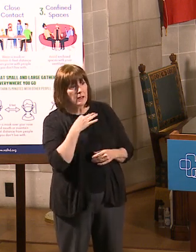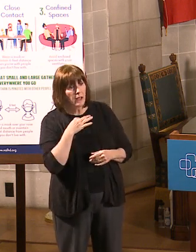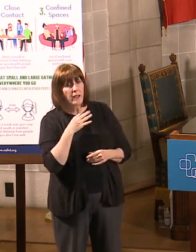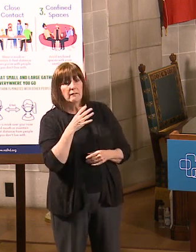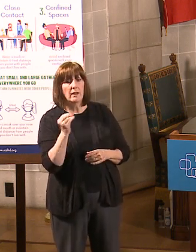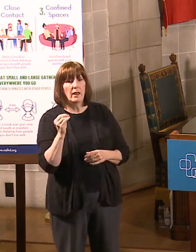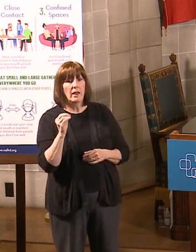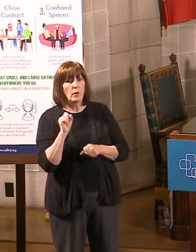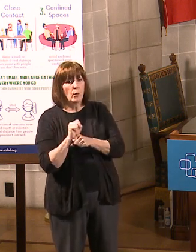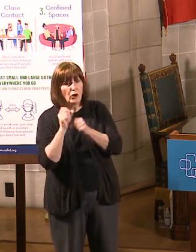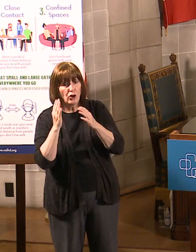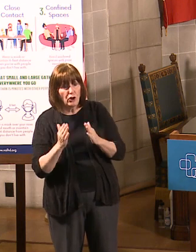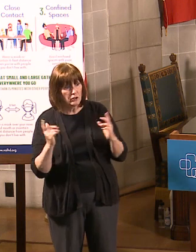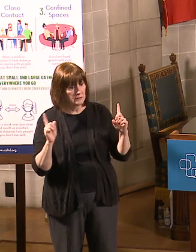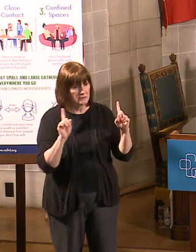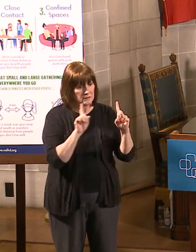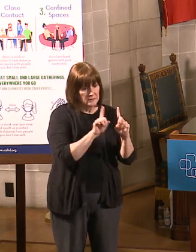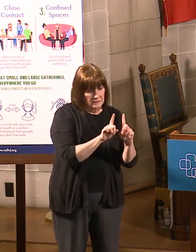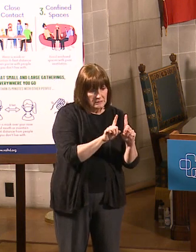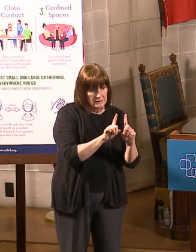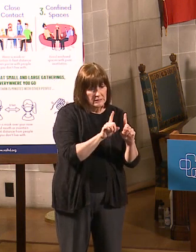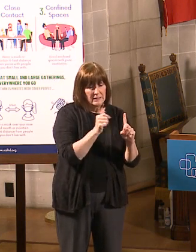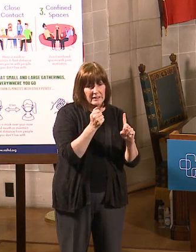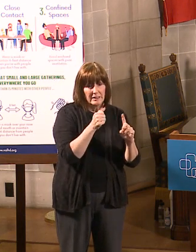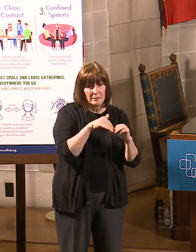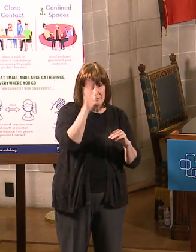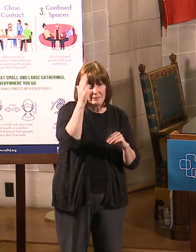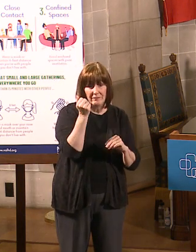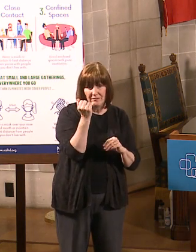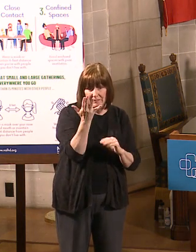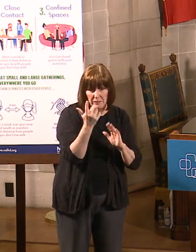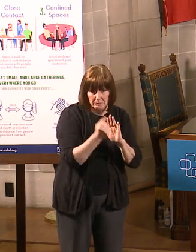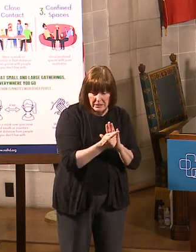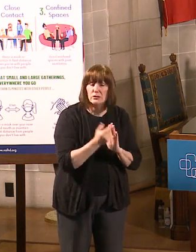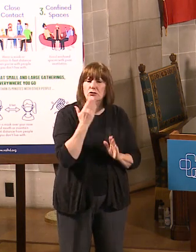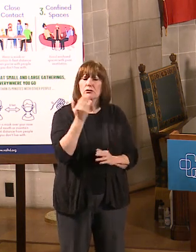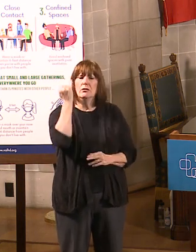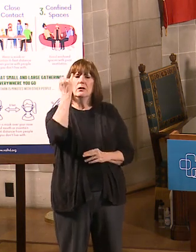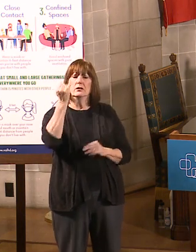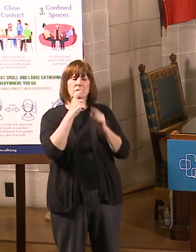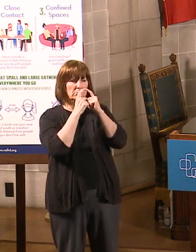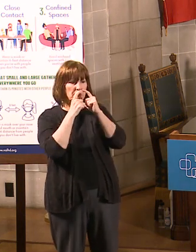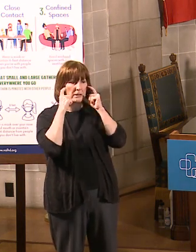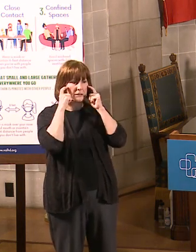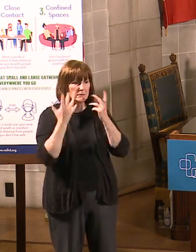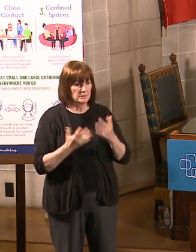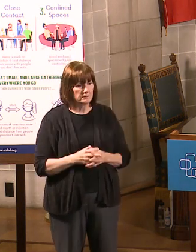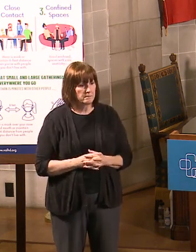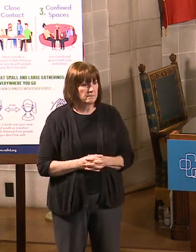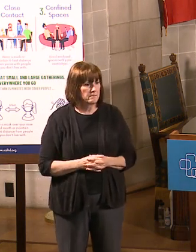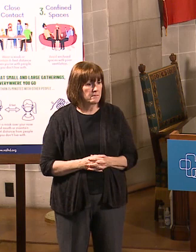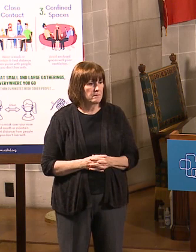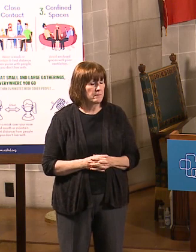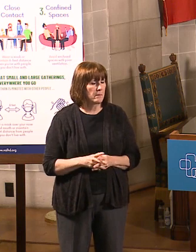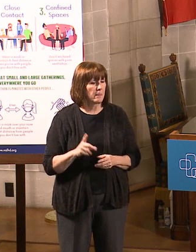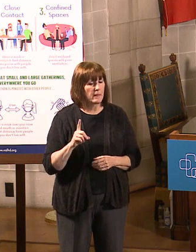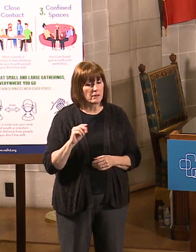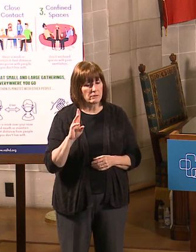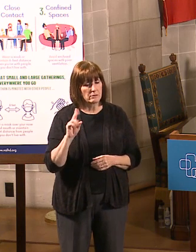6 feet for 15 minutes or more, as a great example of where we should be using masks. Doug Duda